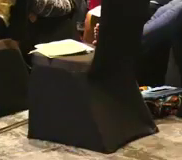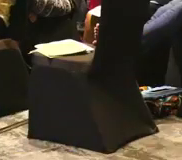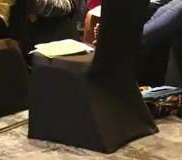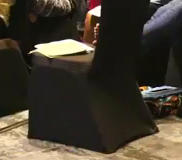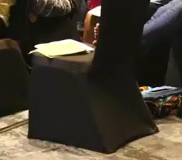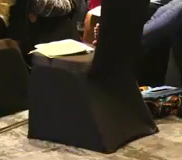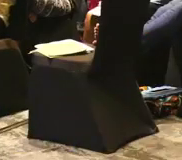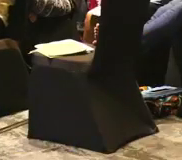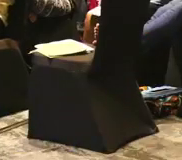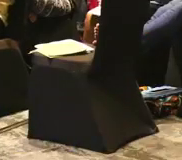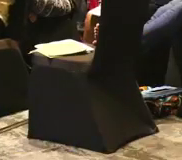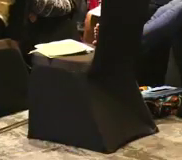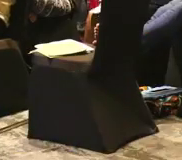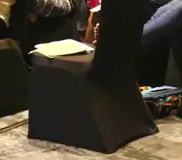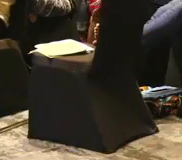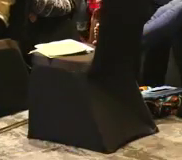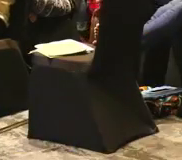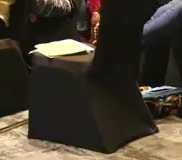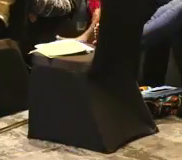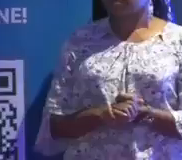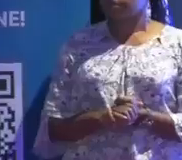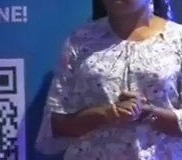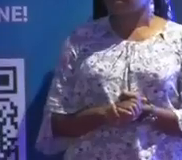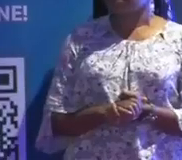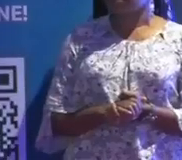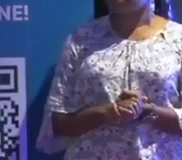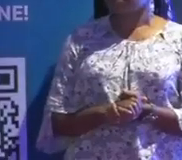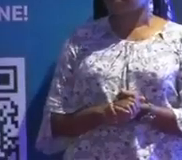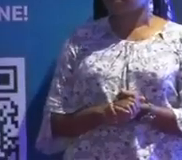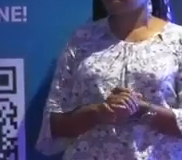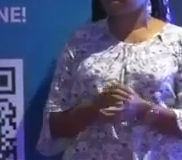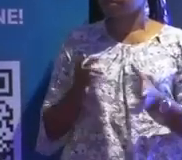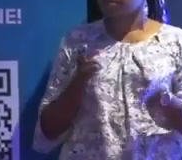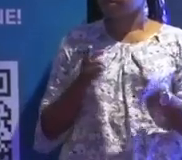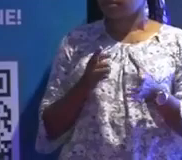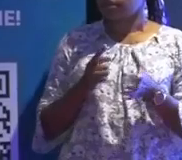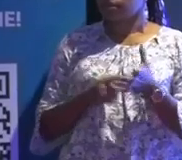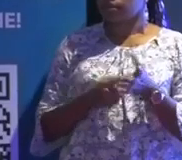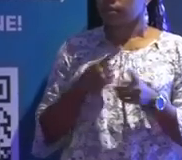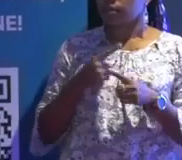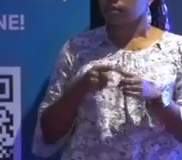The portion or a component that will be taxed will be the